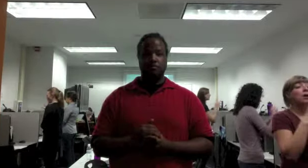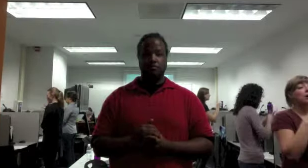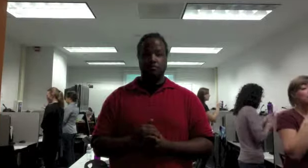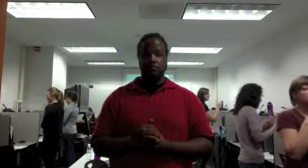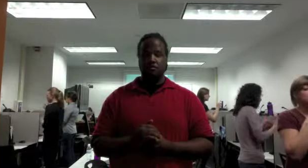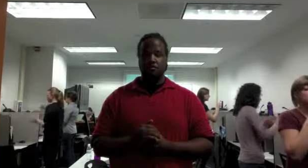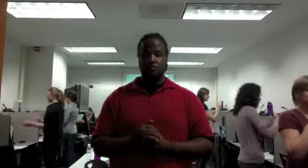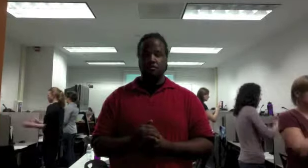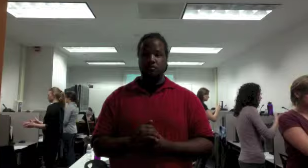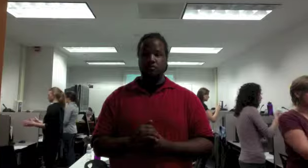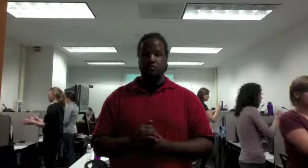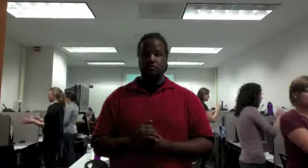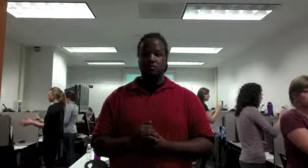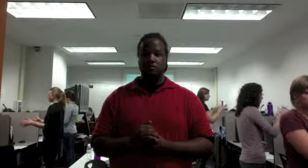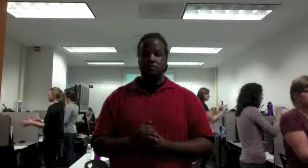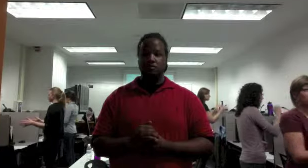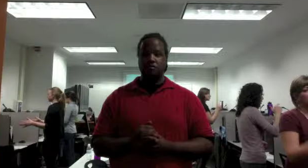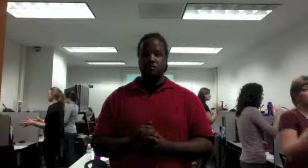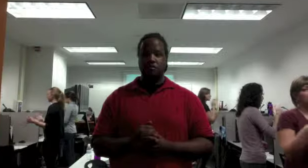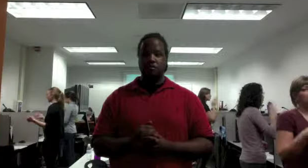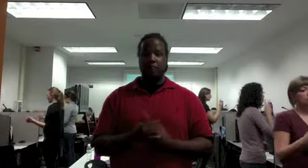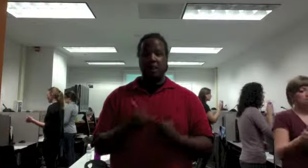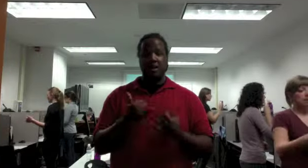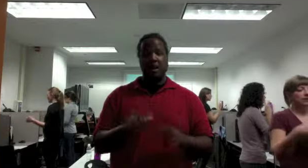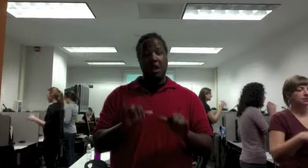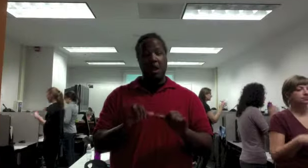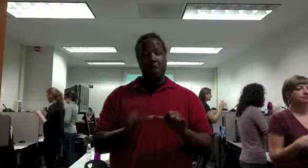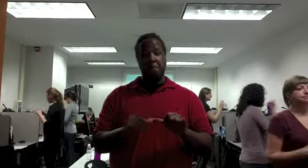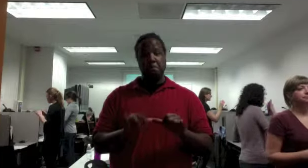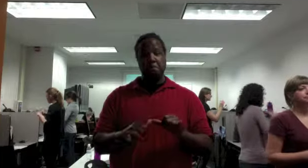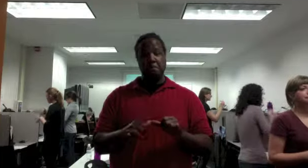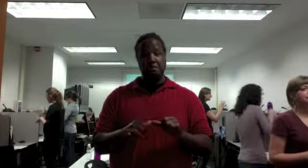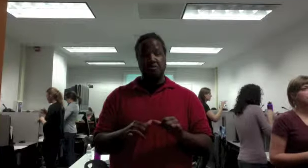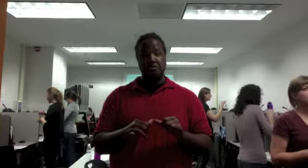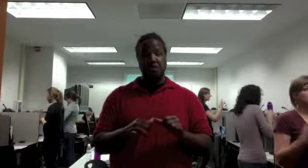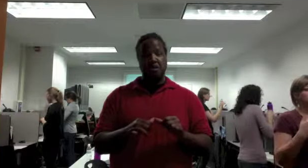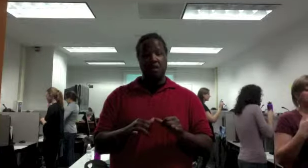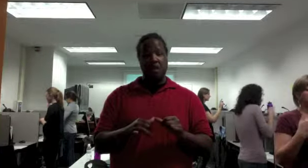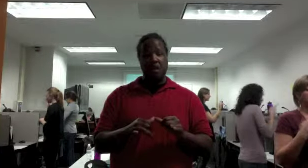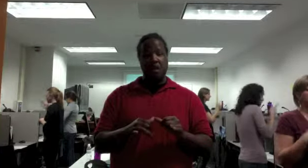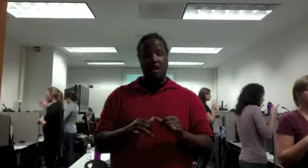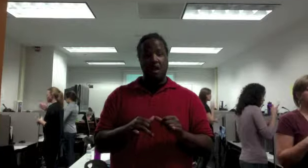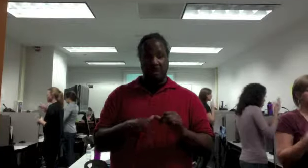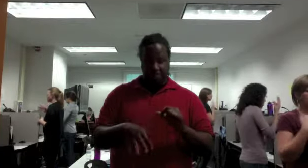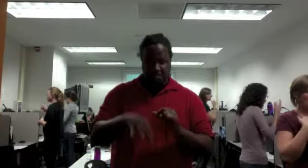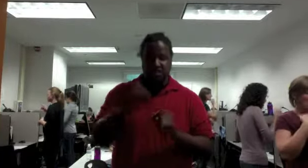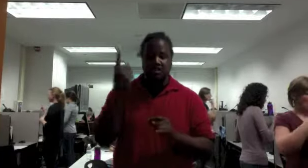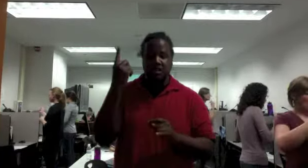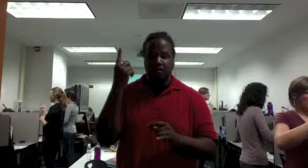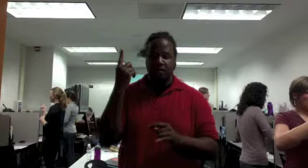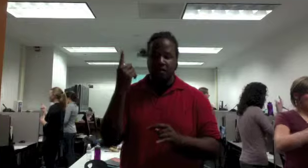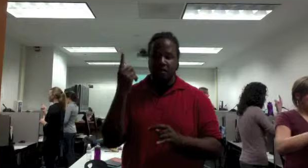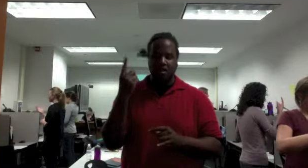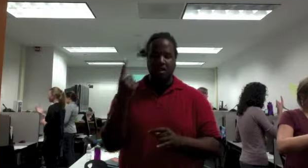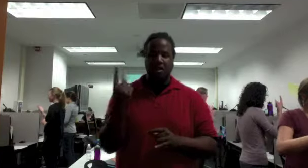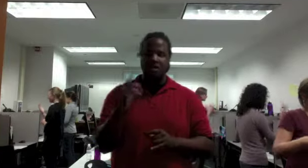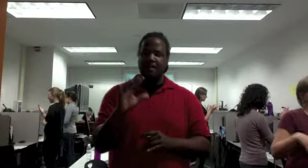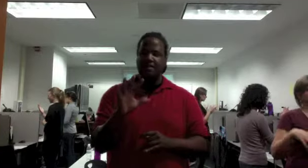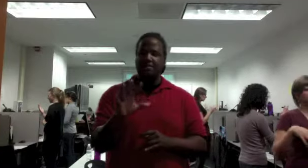10 milliliters of water. At 80 degrees, this box will hold 10 milliliters of water. Now, and I measure